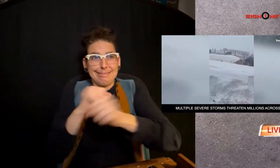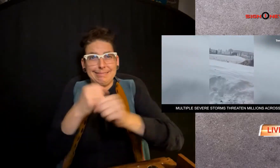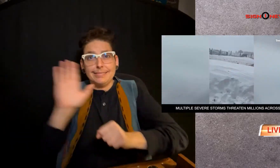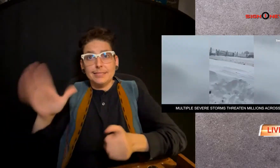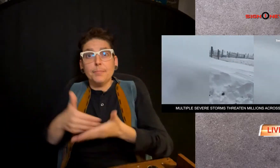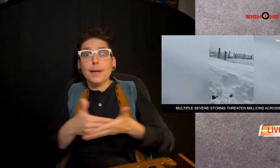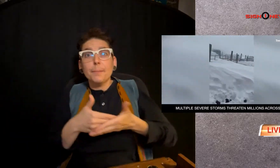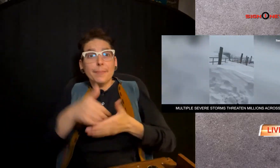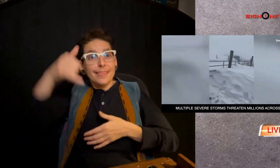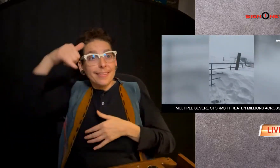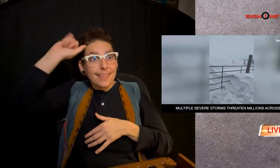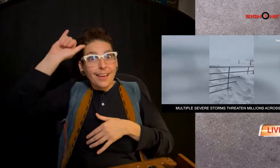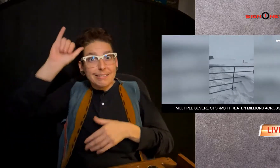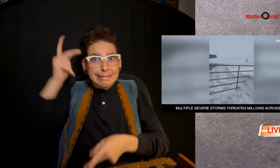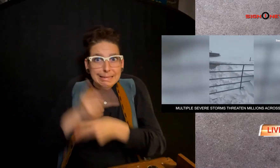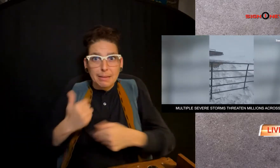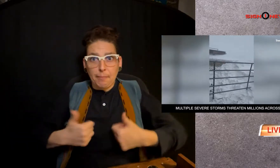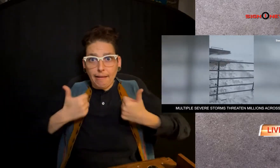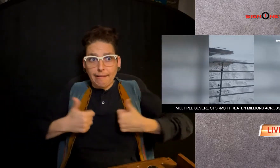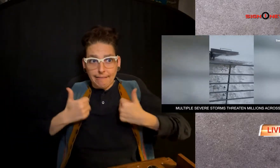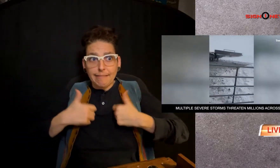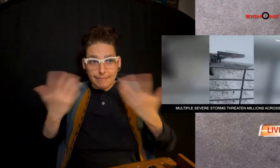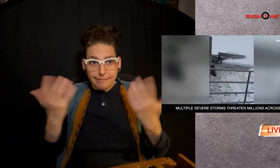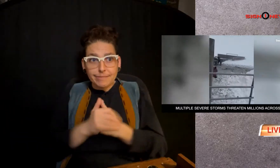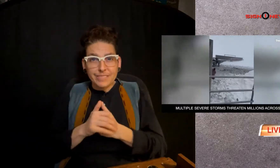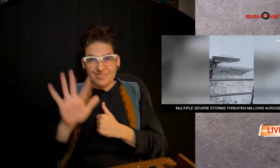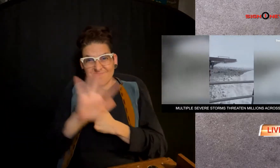frantically to keep their calves alive.